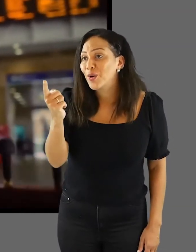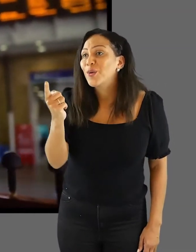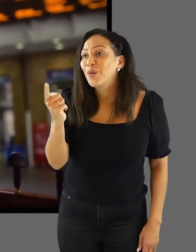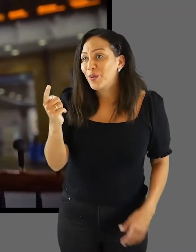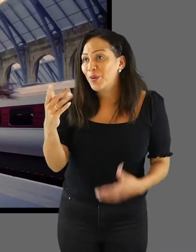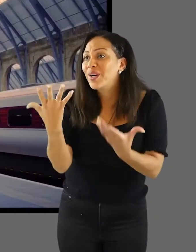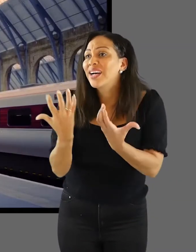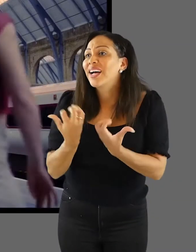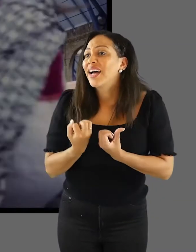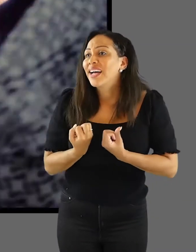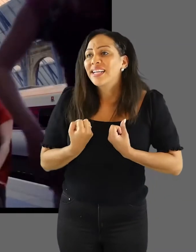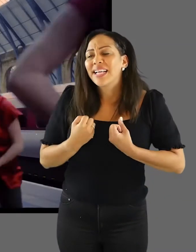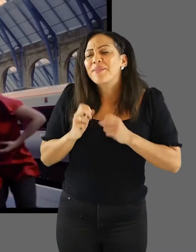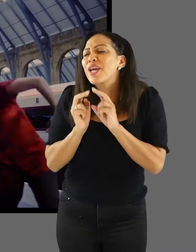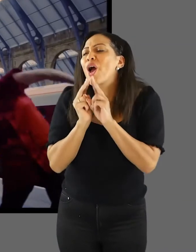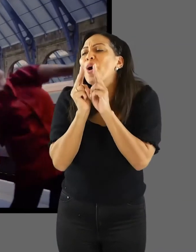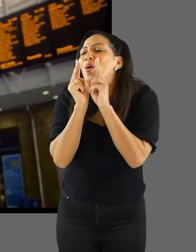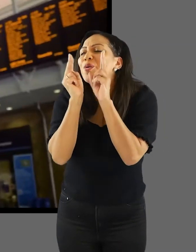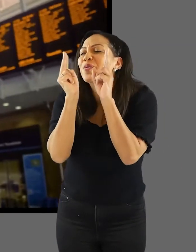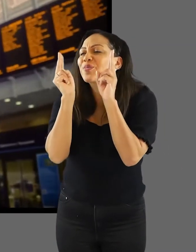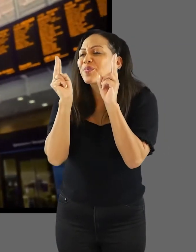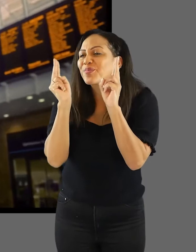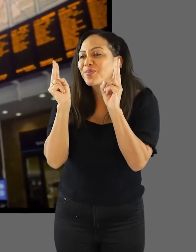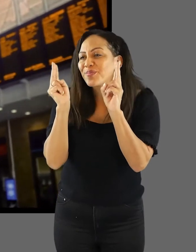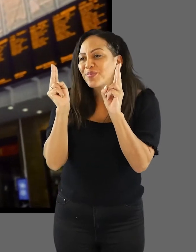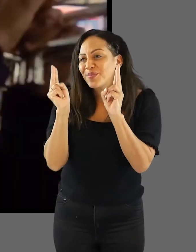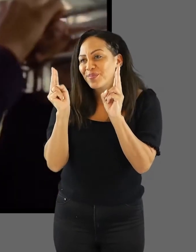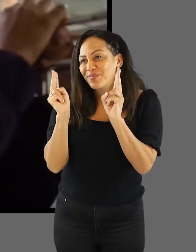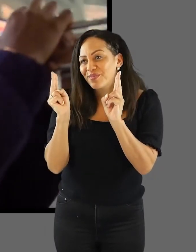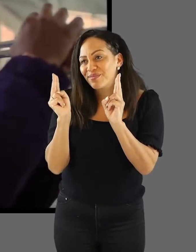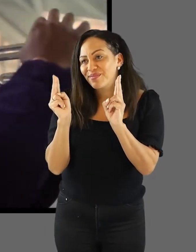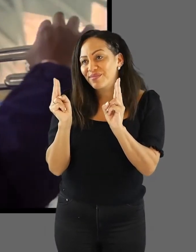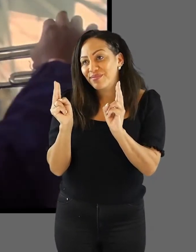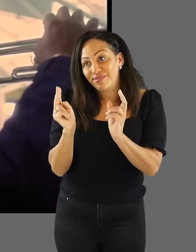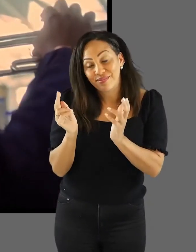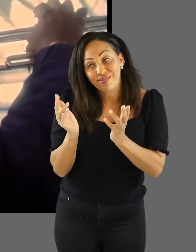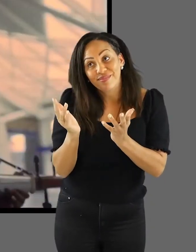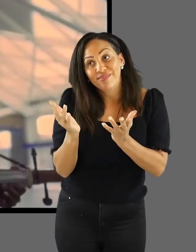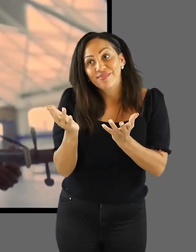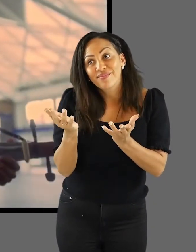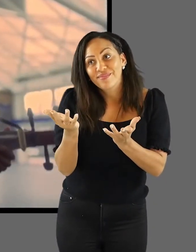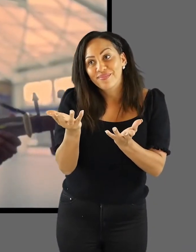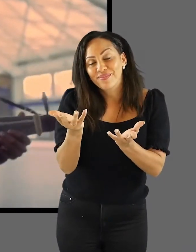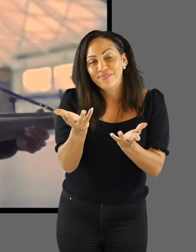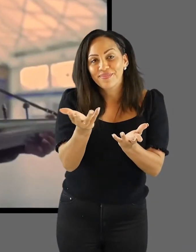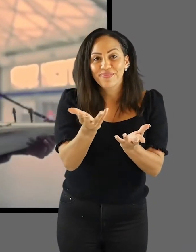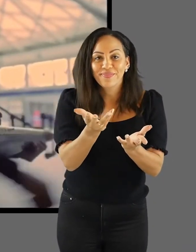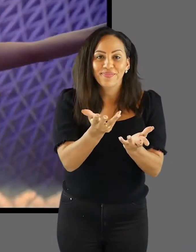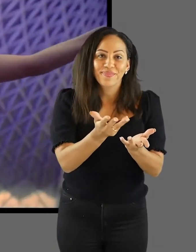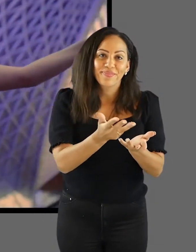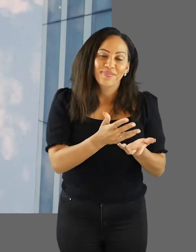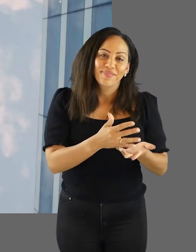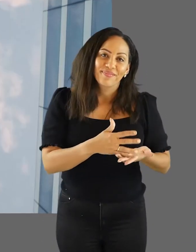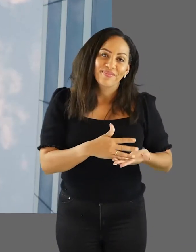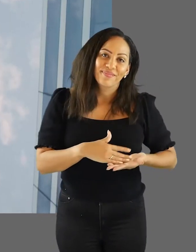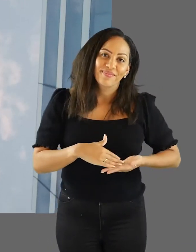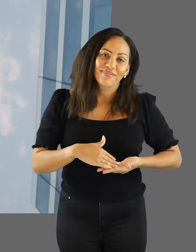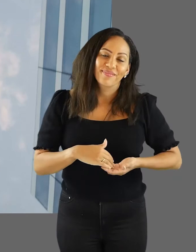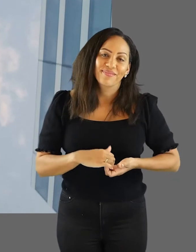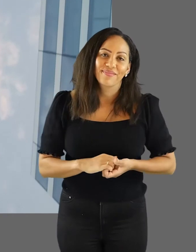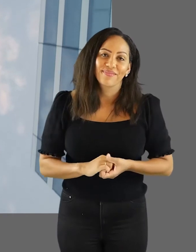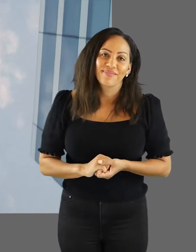you, we were there together. And though the shadows may remain a tangled knot at the base of your brain, it's okay to